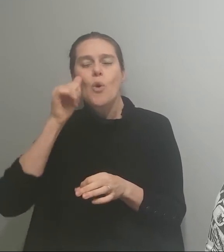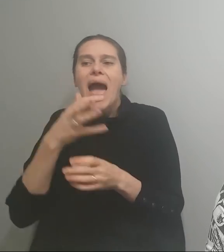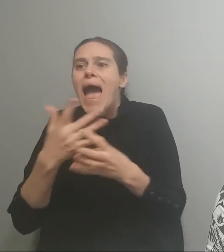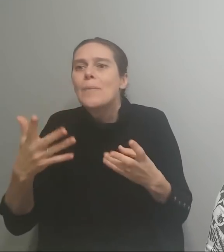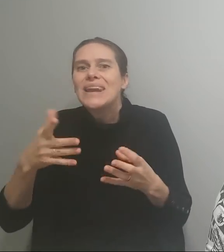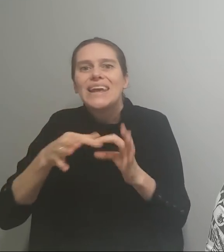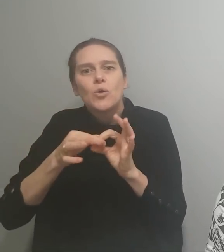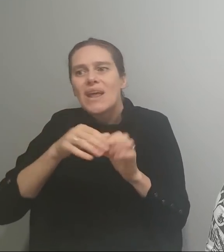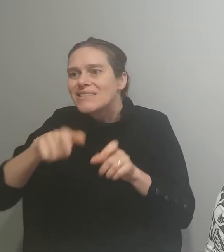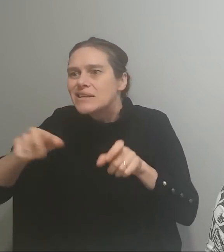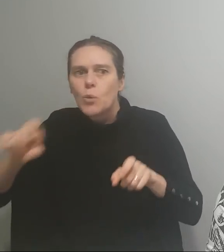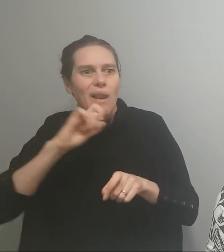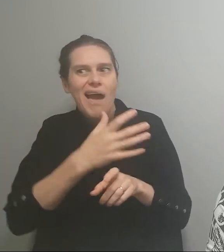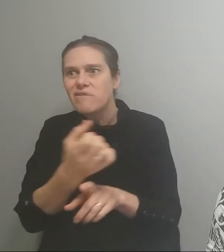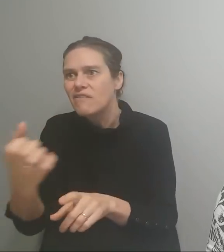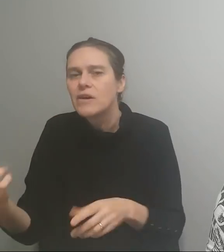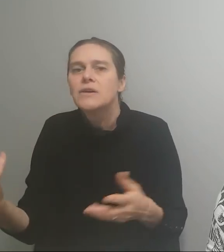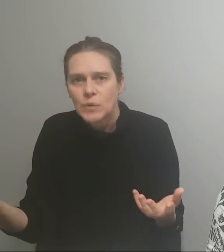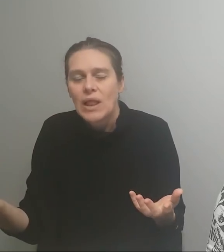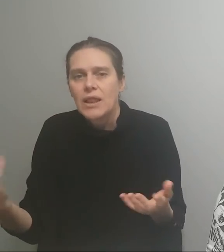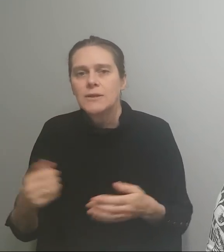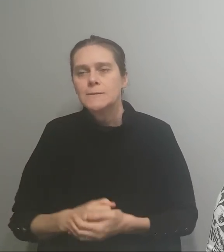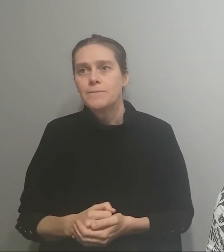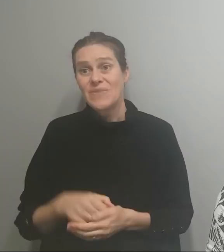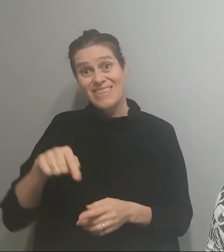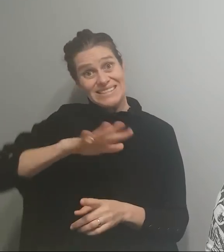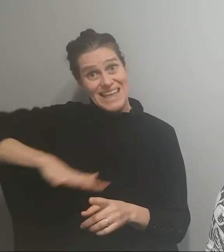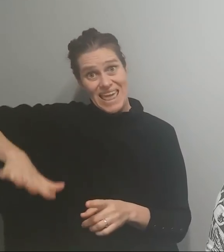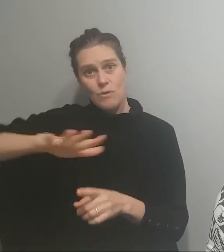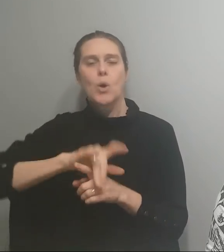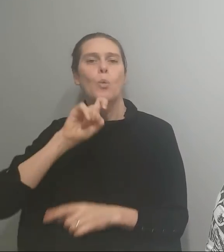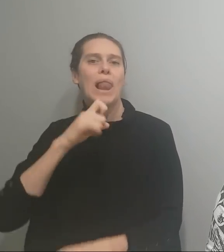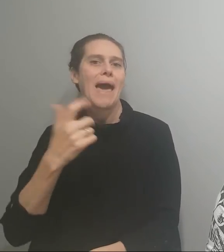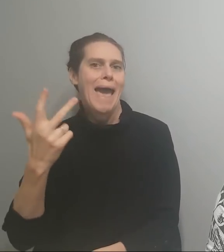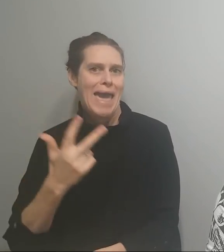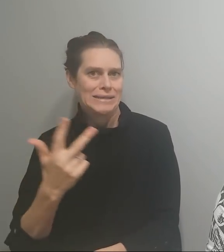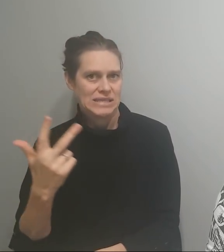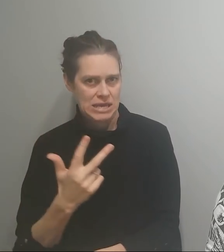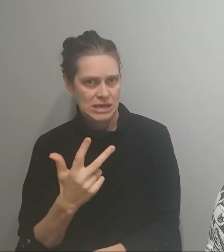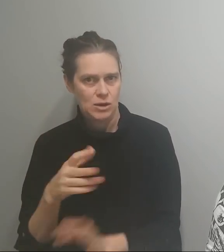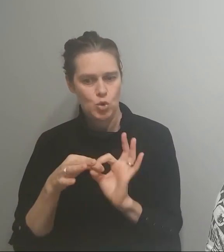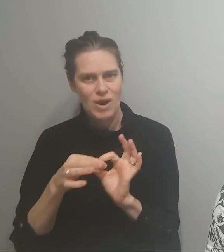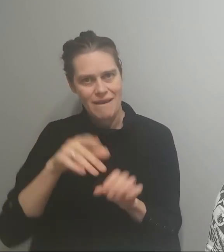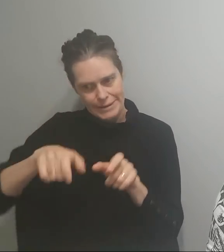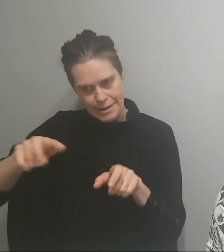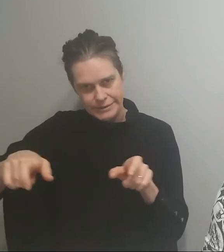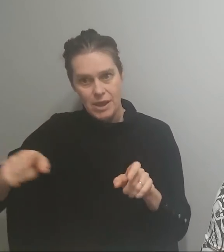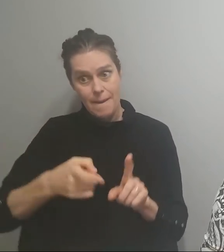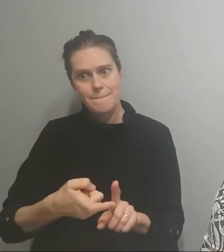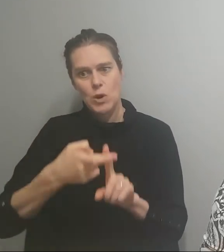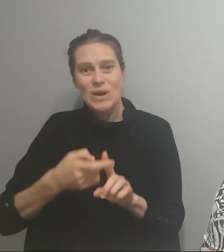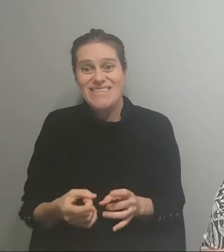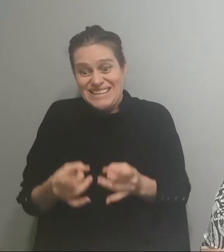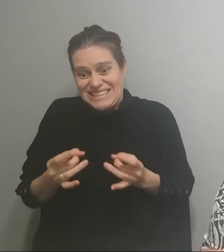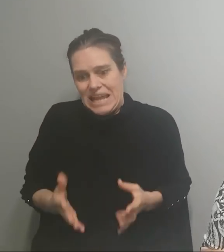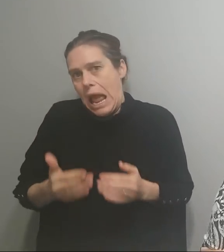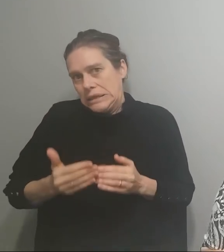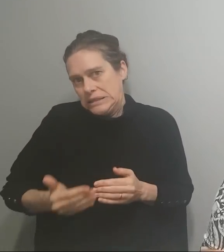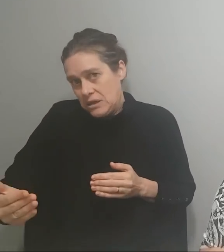this stage we're going to employ 18 connectors across the region at the beginning of the prototype, and as I said, there will also be